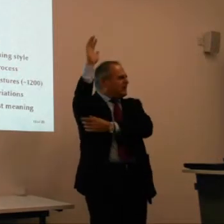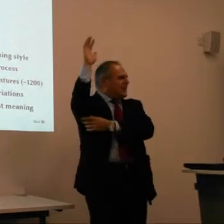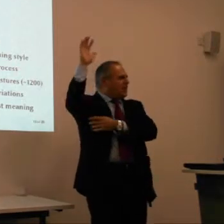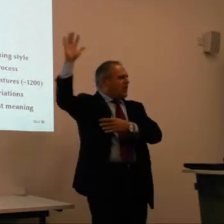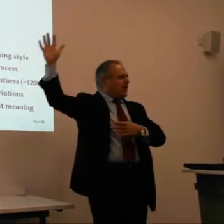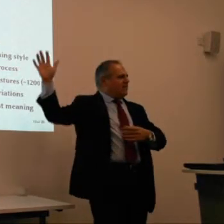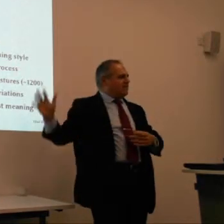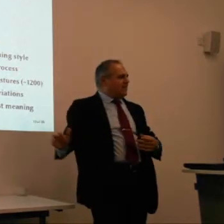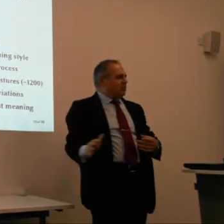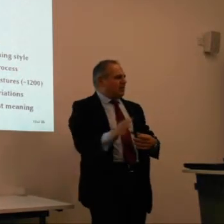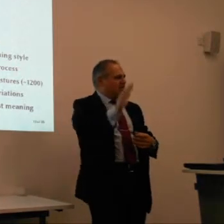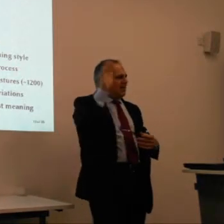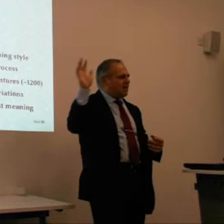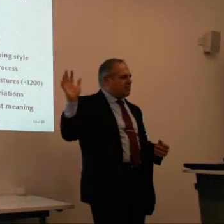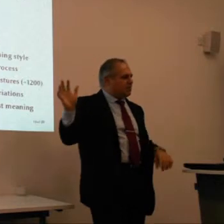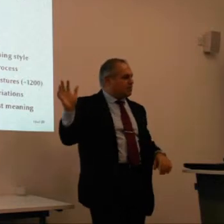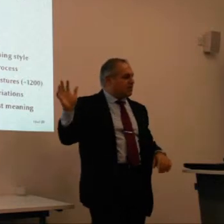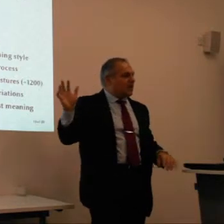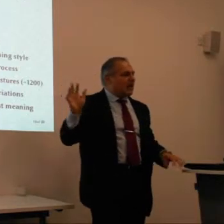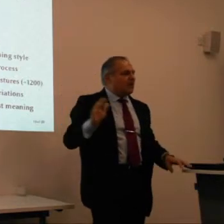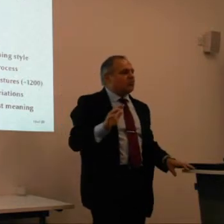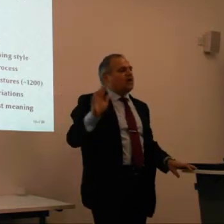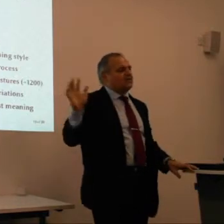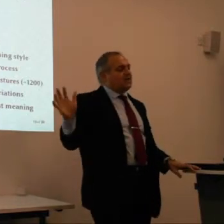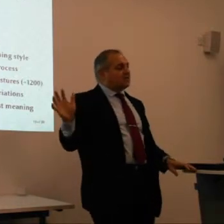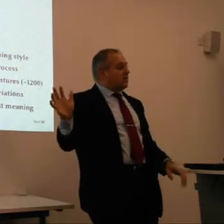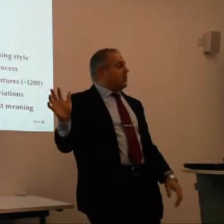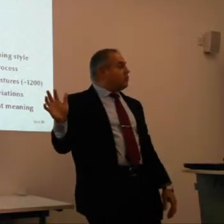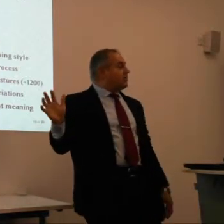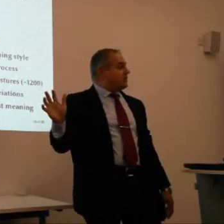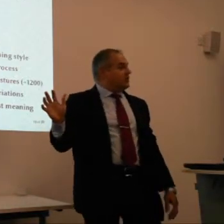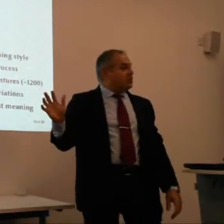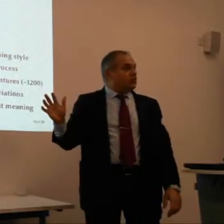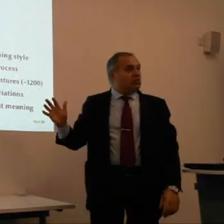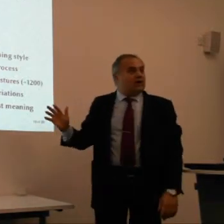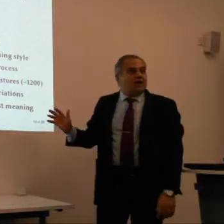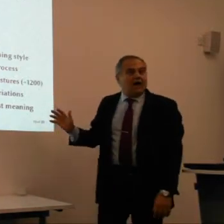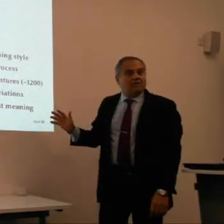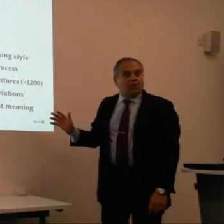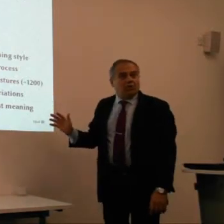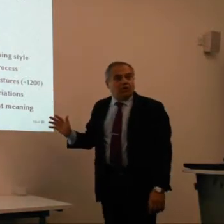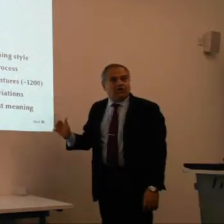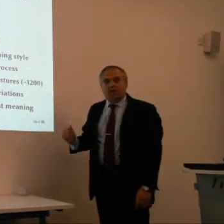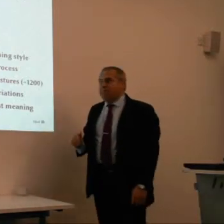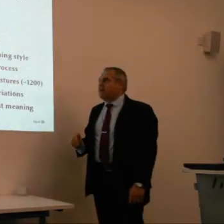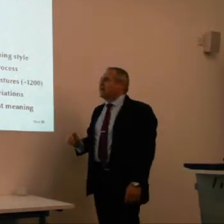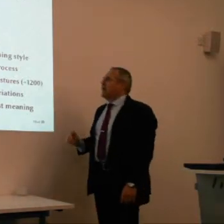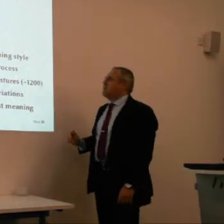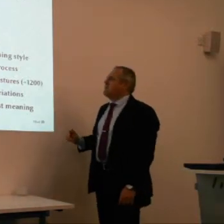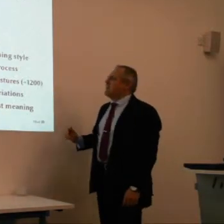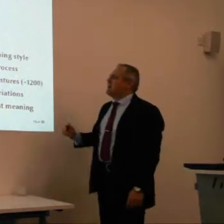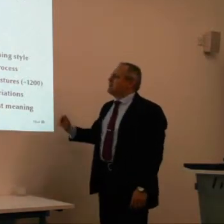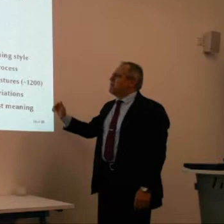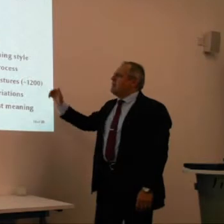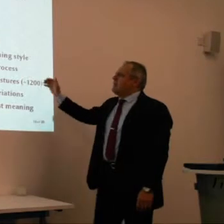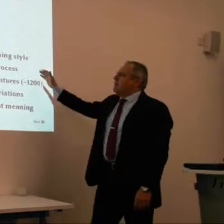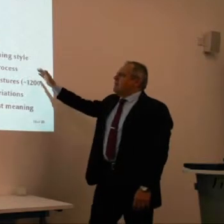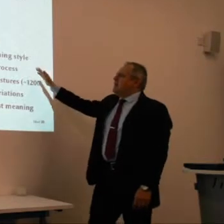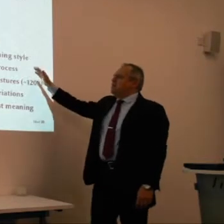at the arm wherever whatever the arm is doing how do i tell the computer to avoid picking up the arm in the